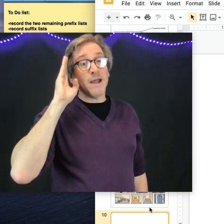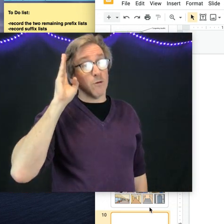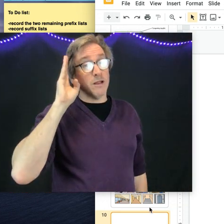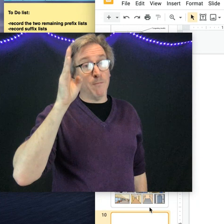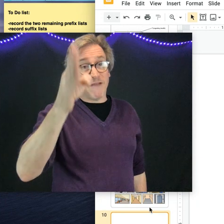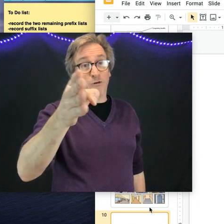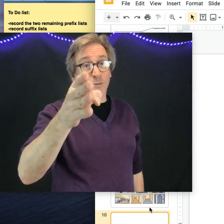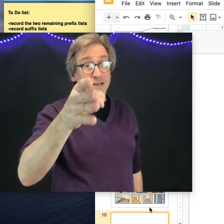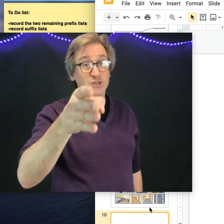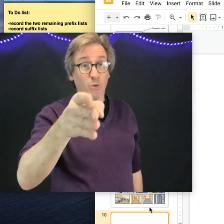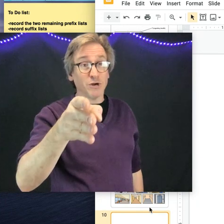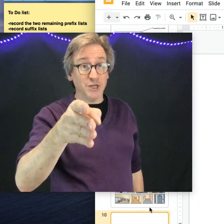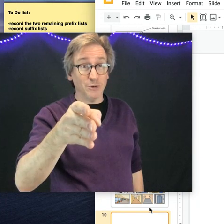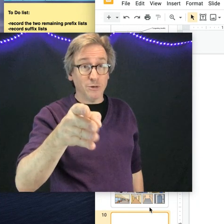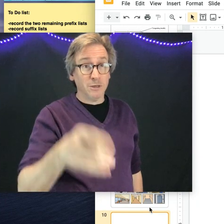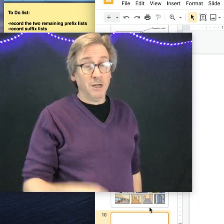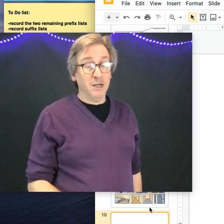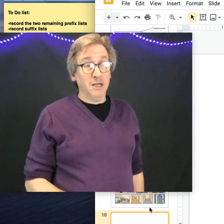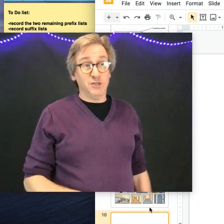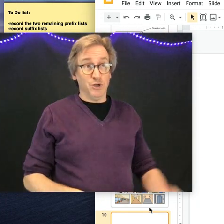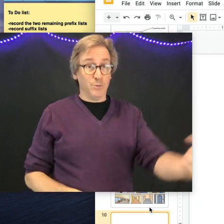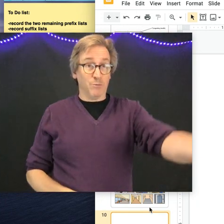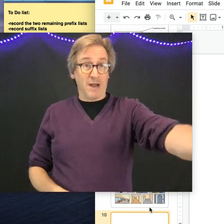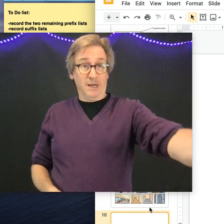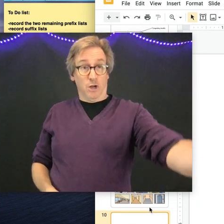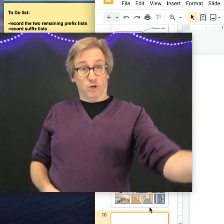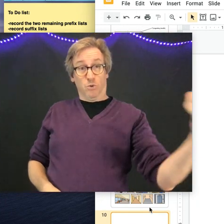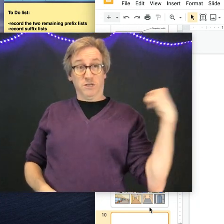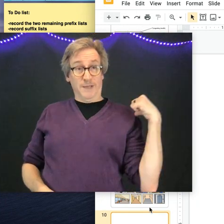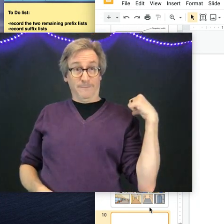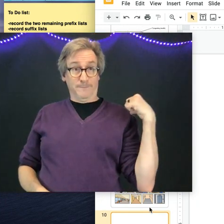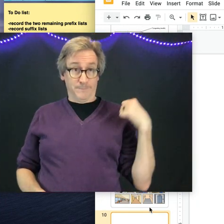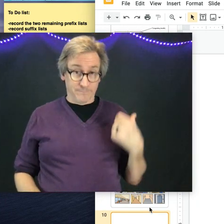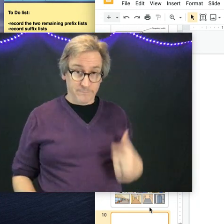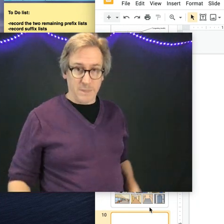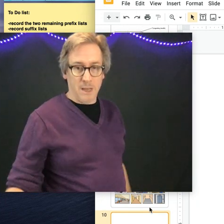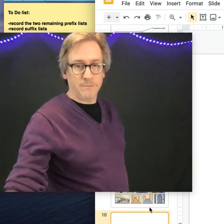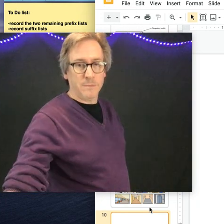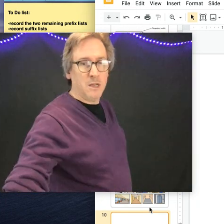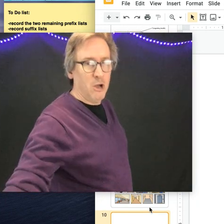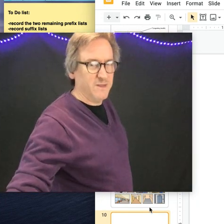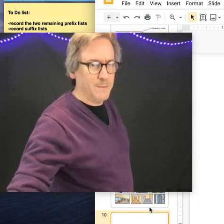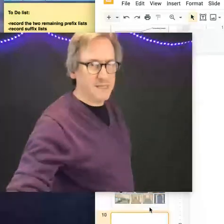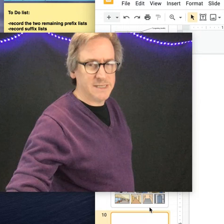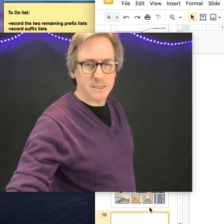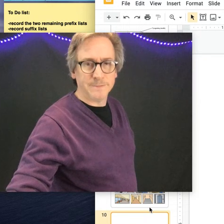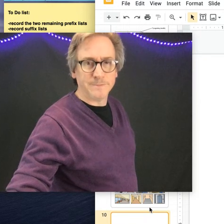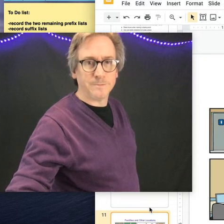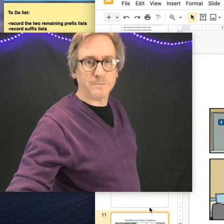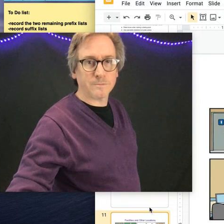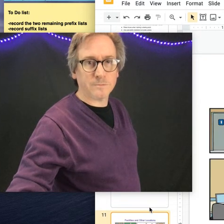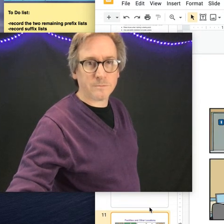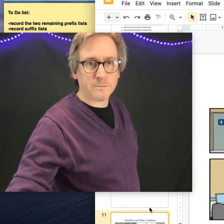Forward, backward. My forward is towards you. So you would write it towards me. Okay. Hopefully that makes